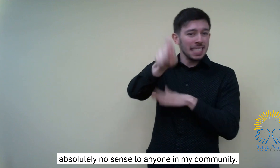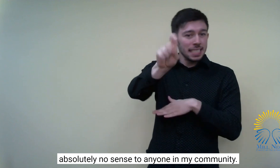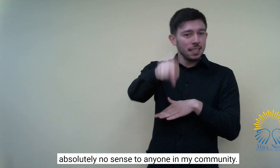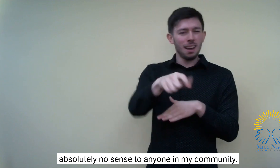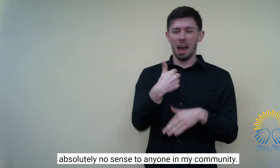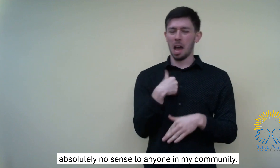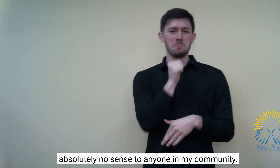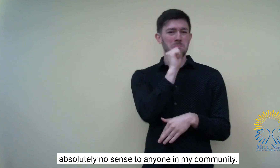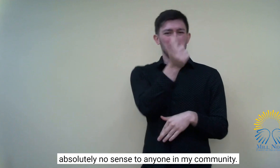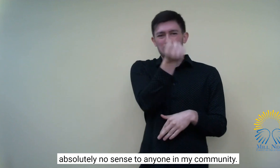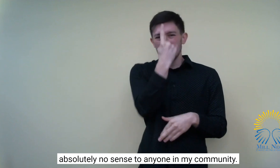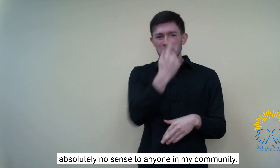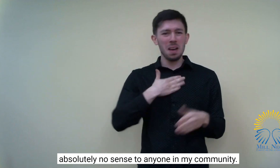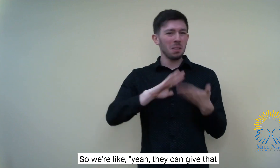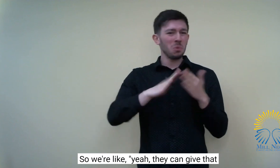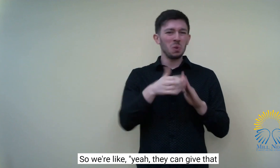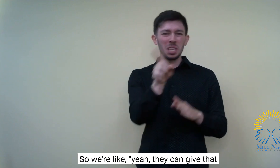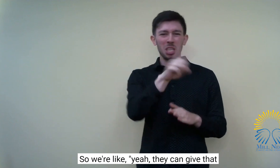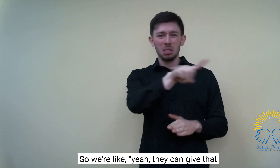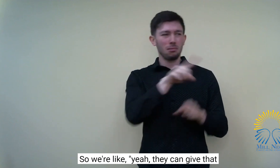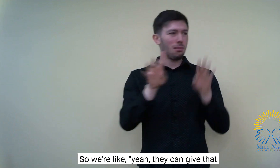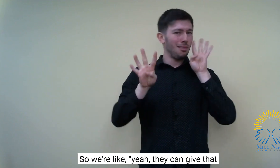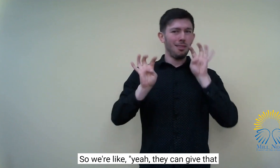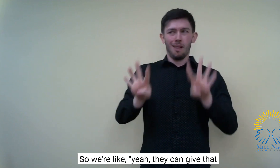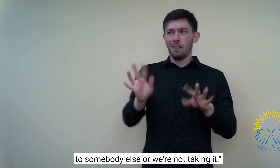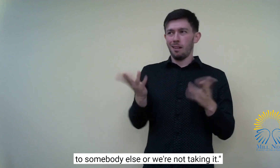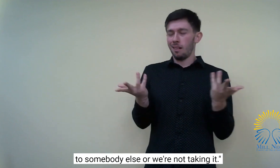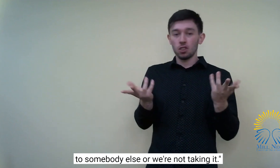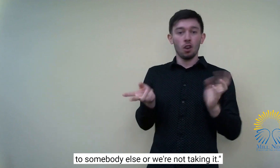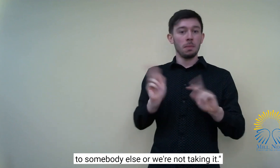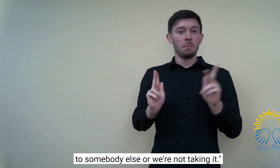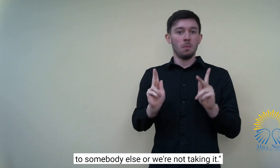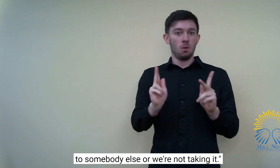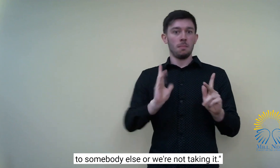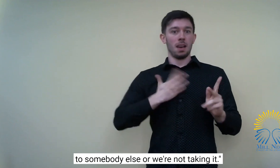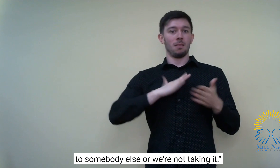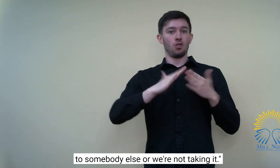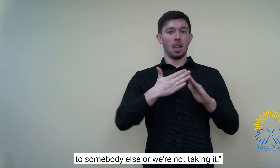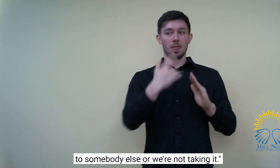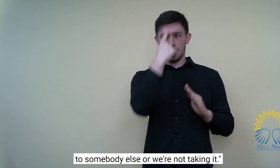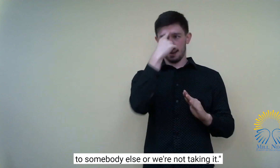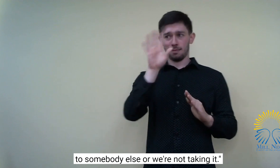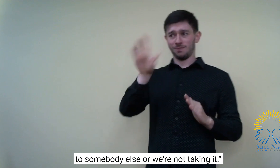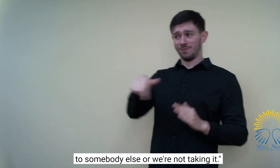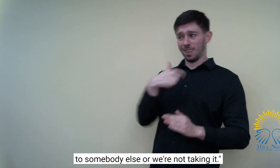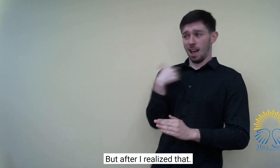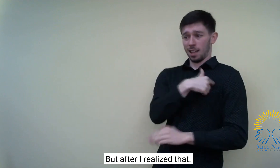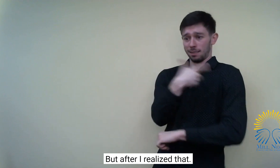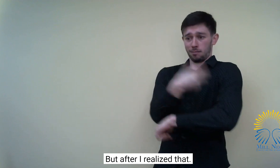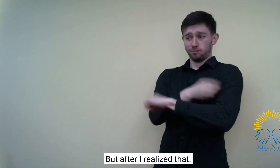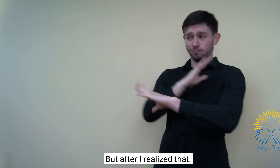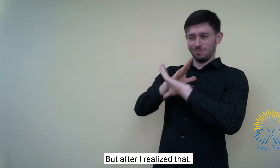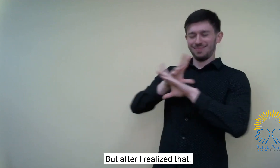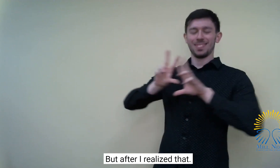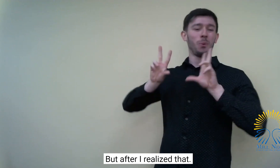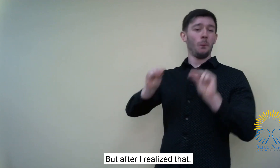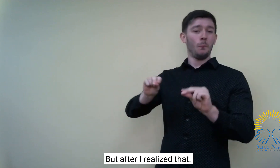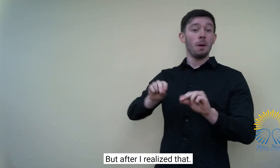sense to anyone in my community. So we were like, yeah, they can give that to somebody else, or we're not taking it. But after I realized